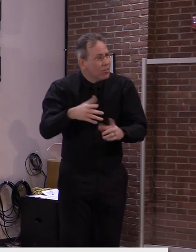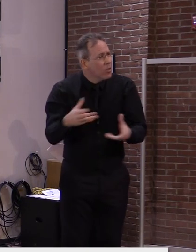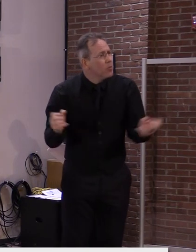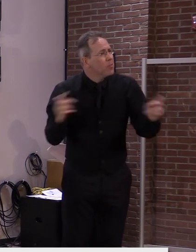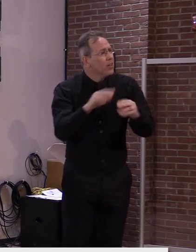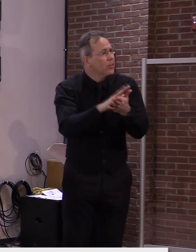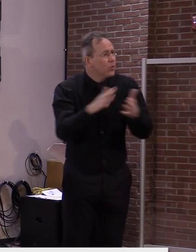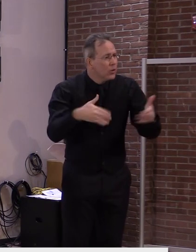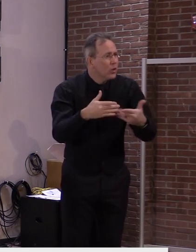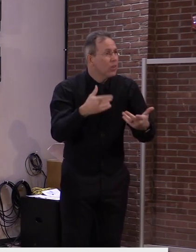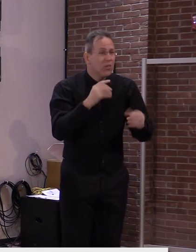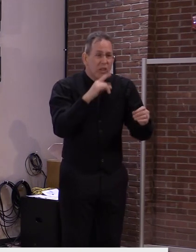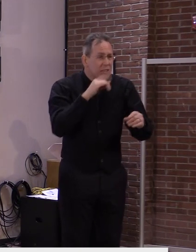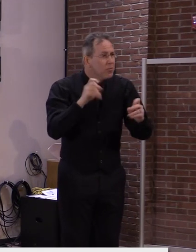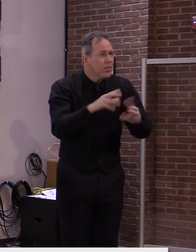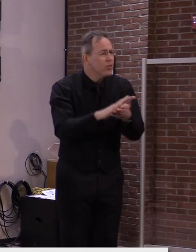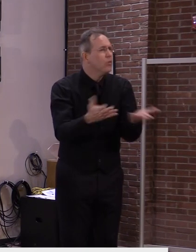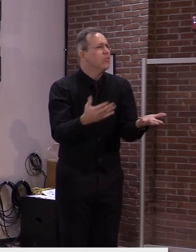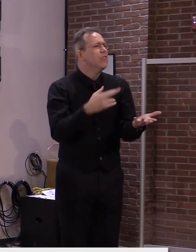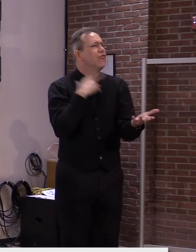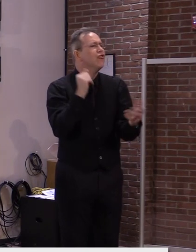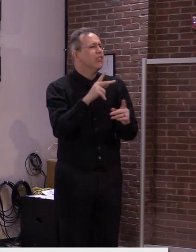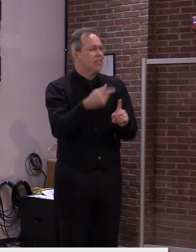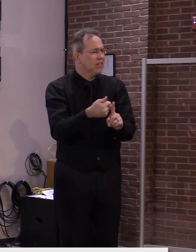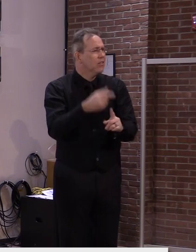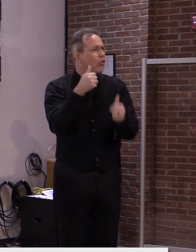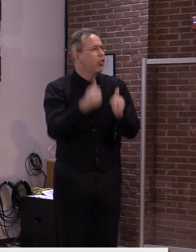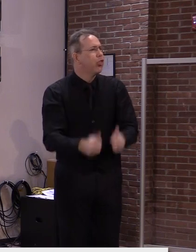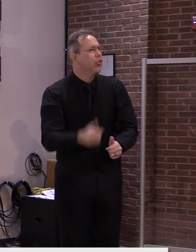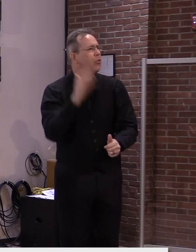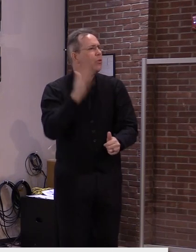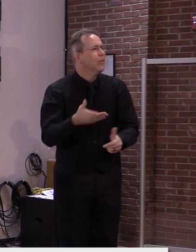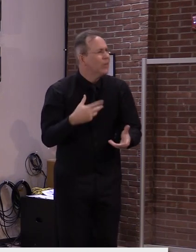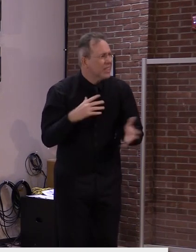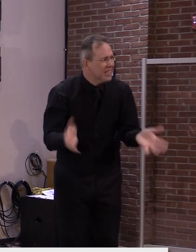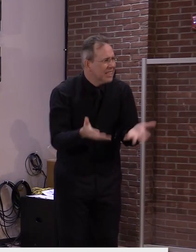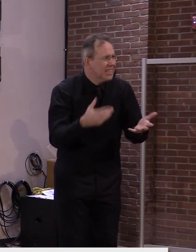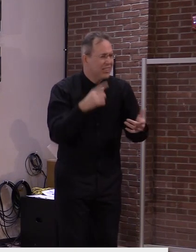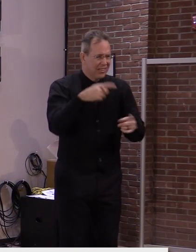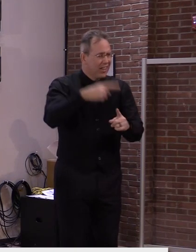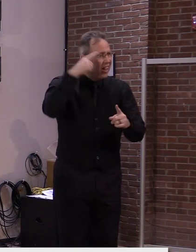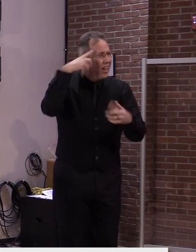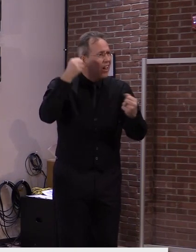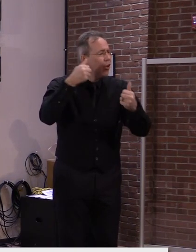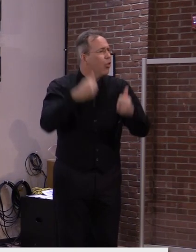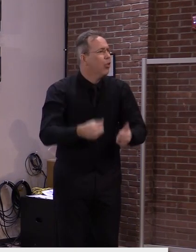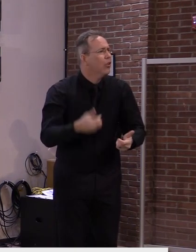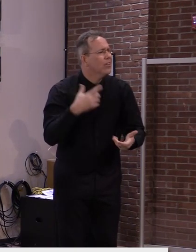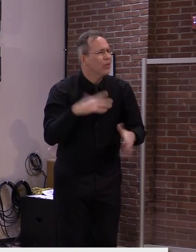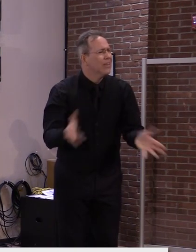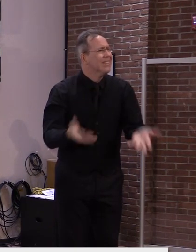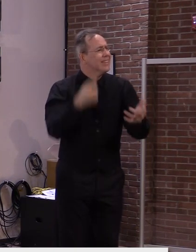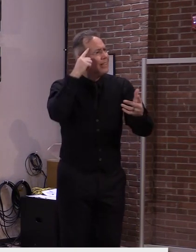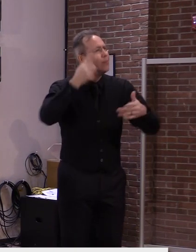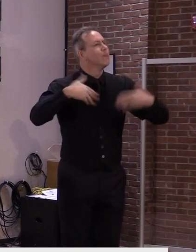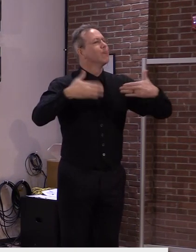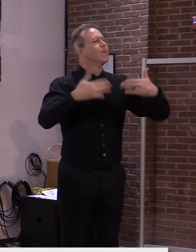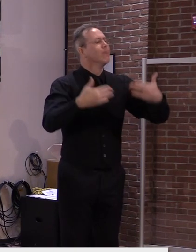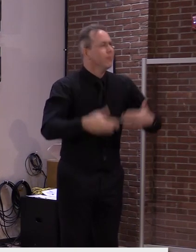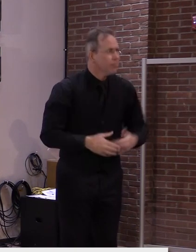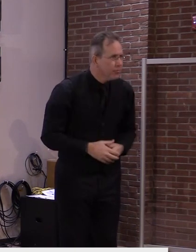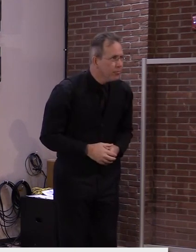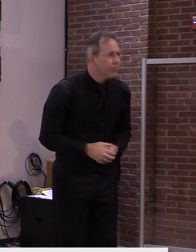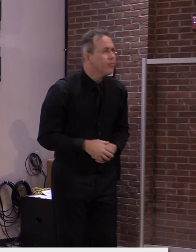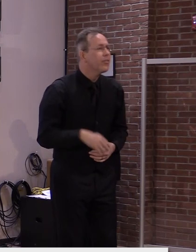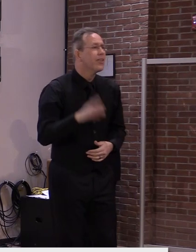Music is essential to the well-being and academic success of our students. In the coming weeks, we'll look at other areas of our guidance, such as the performing arts and theater, and